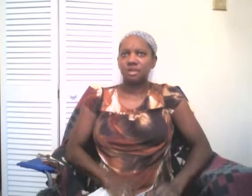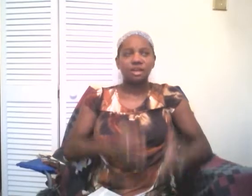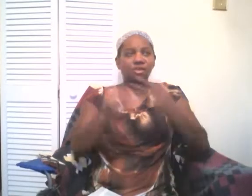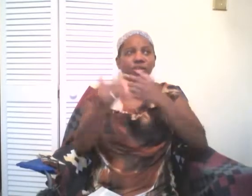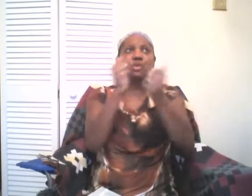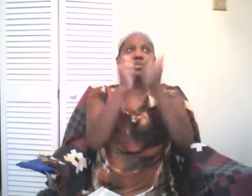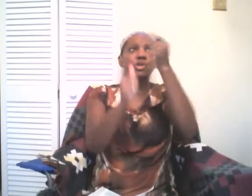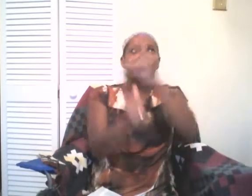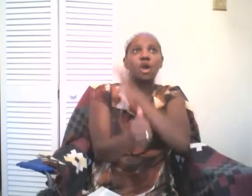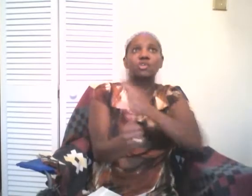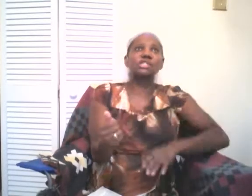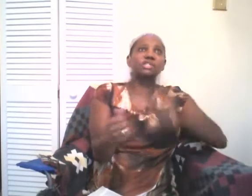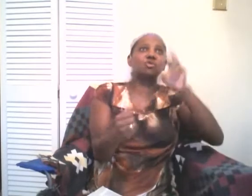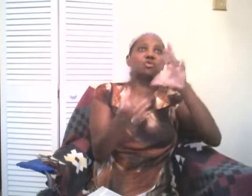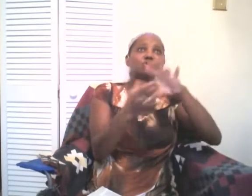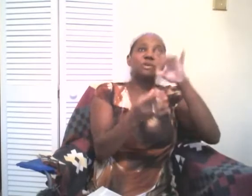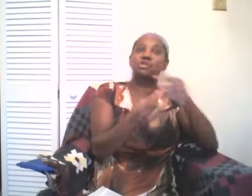And I don't care which one you are, Christian or you're spiritual.